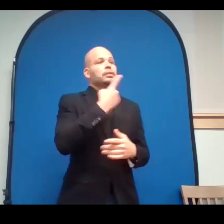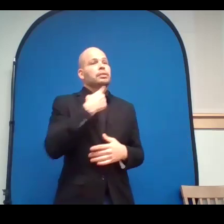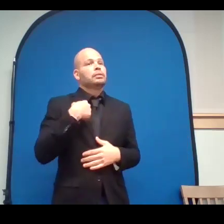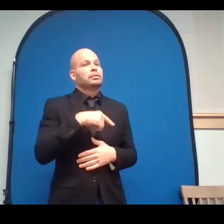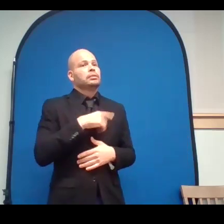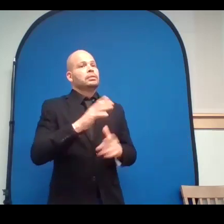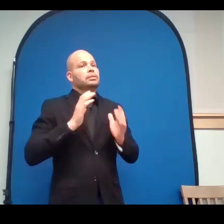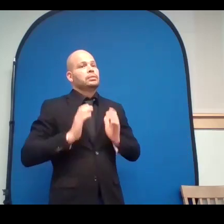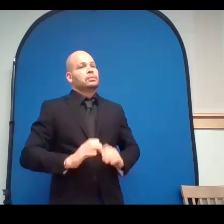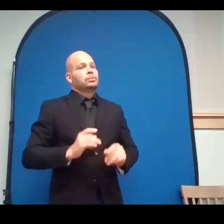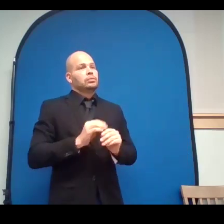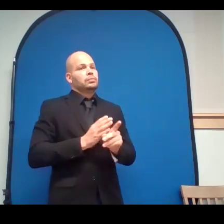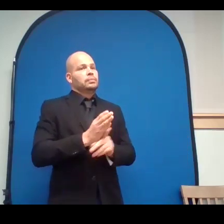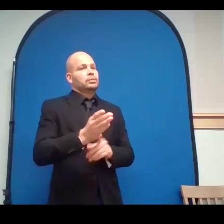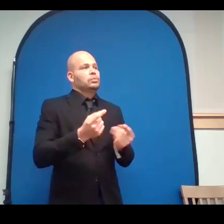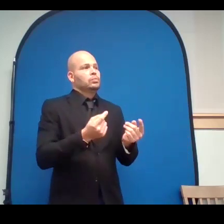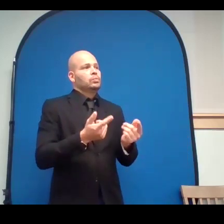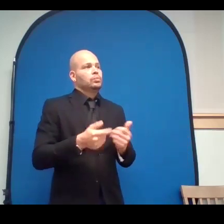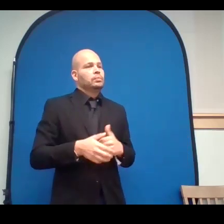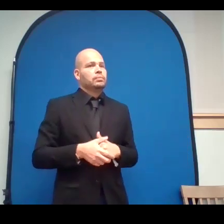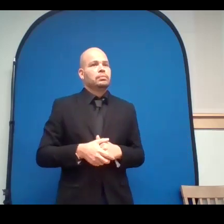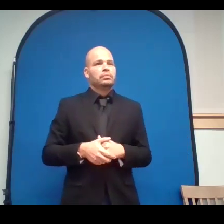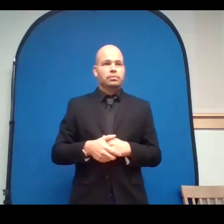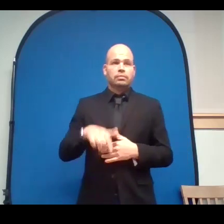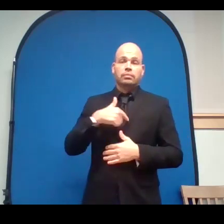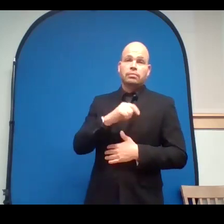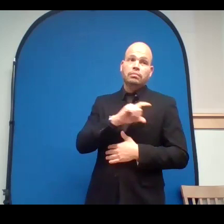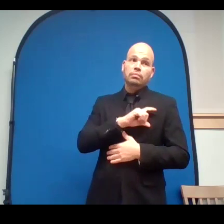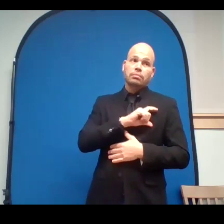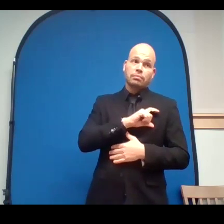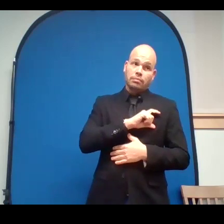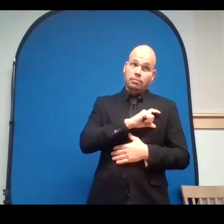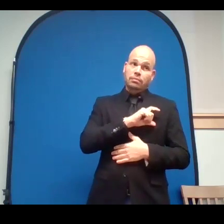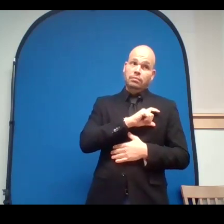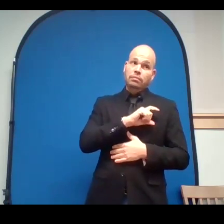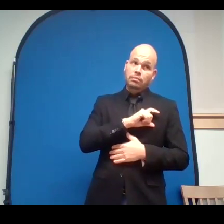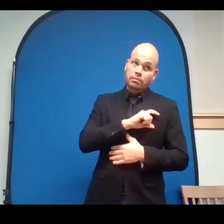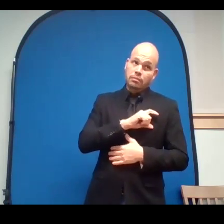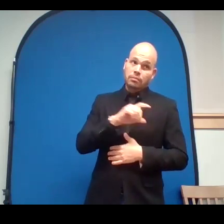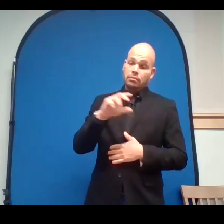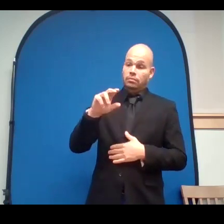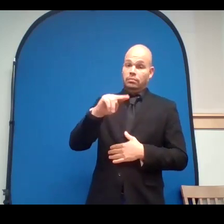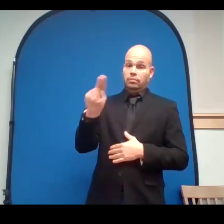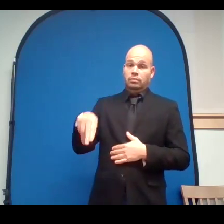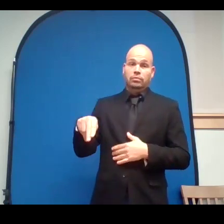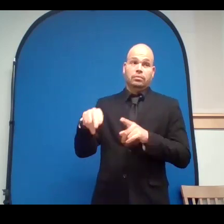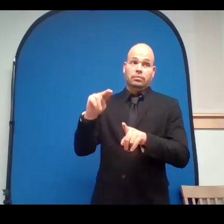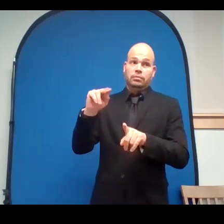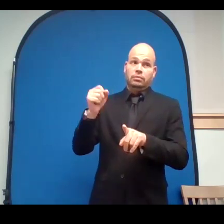Currently a law enforcement officer for Nashua Police Department, have been for 7.5 years.